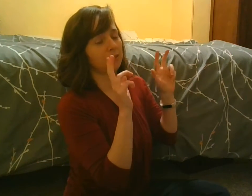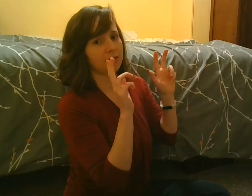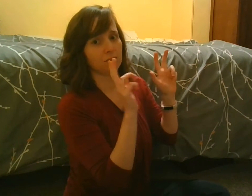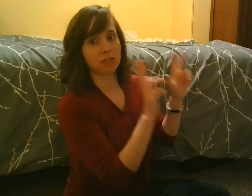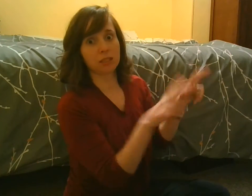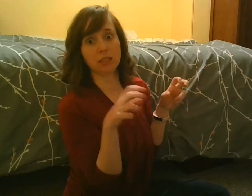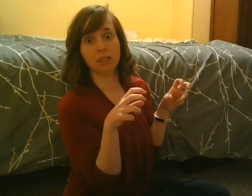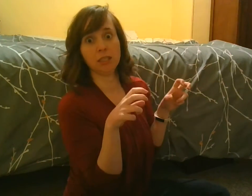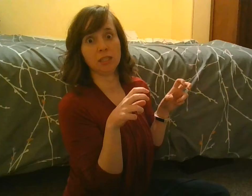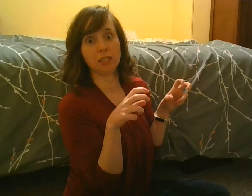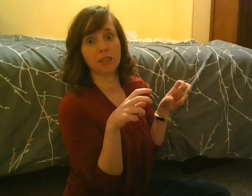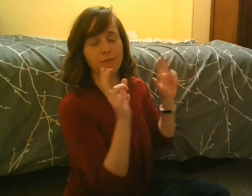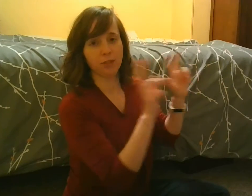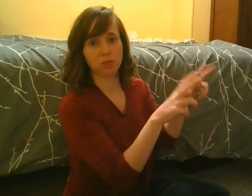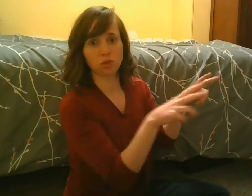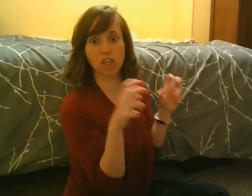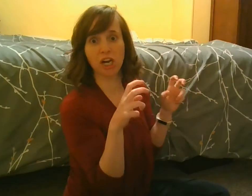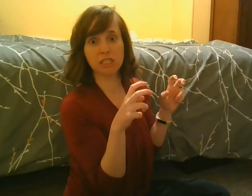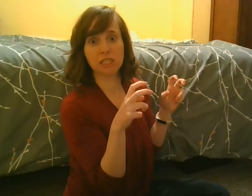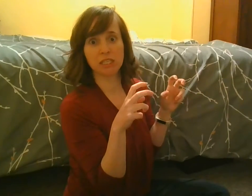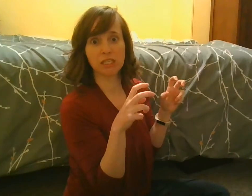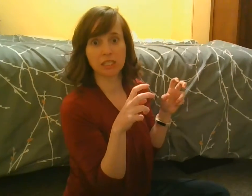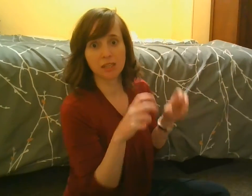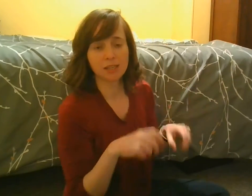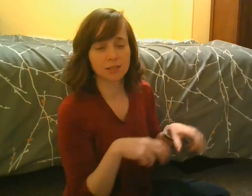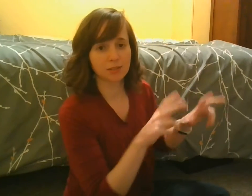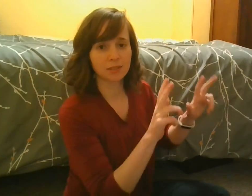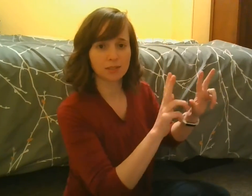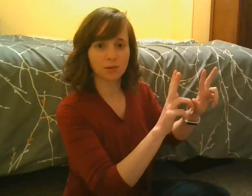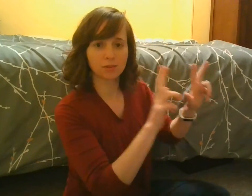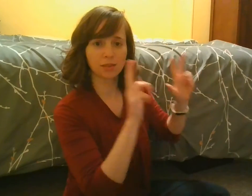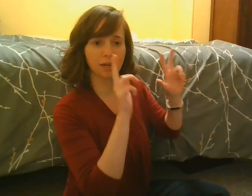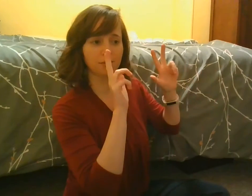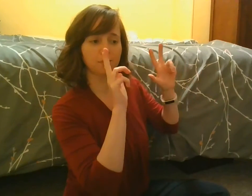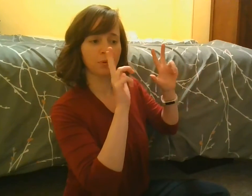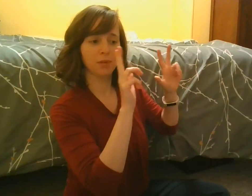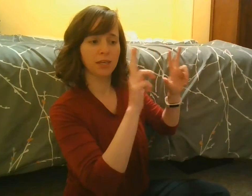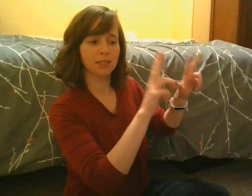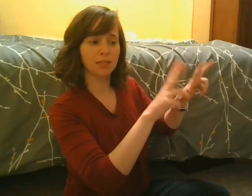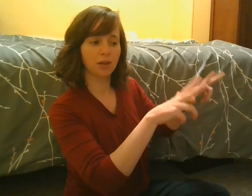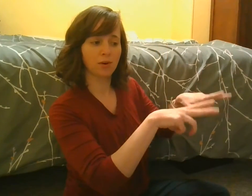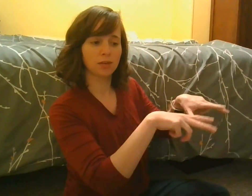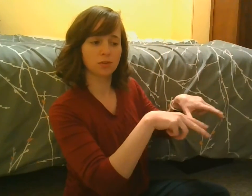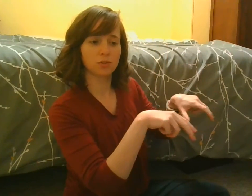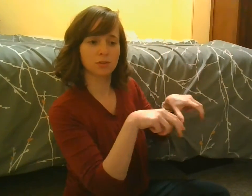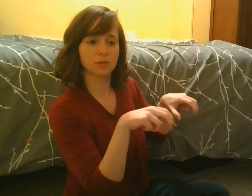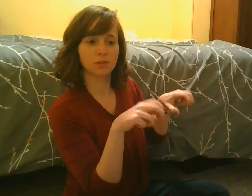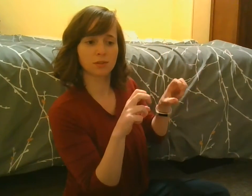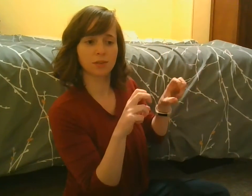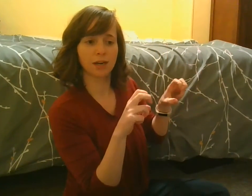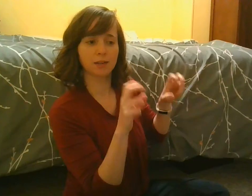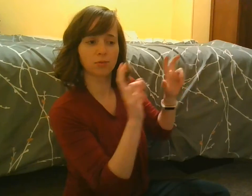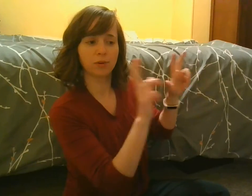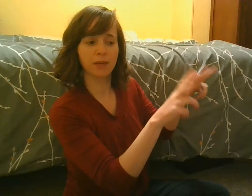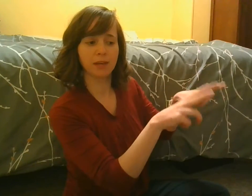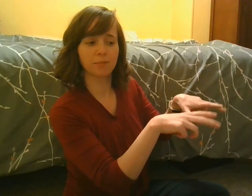so it's, feeling so shocked. So you're kind of pulling it down and kind of gripping it up a